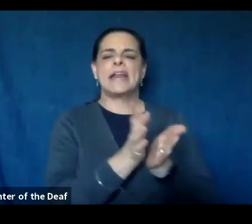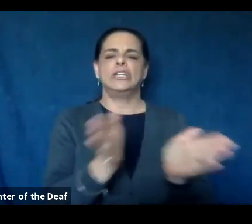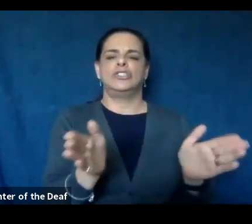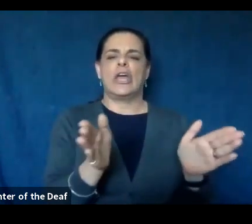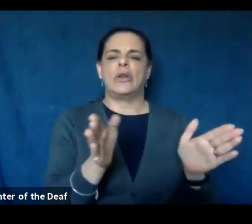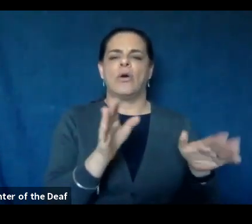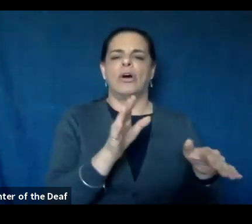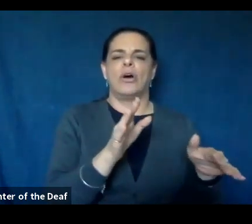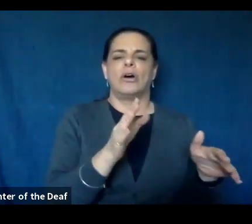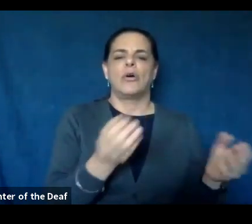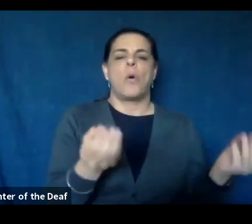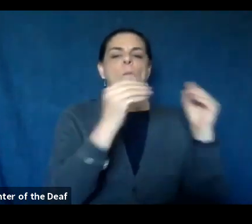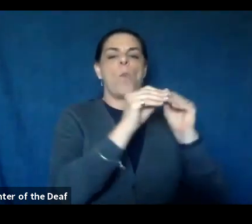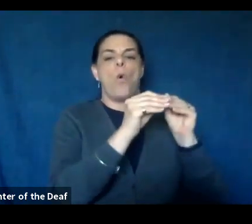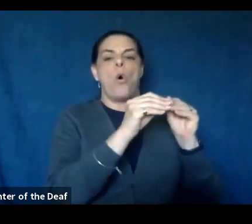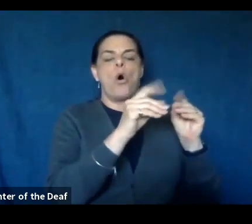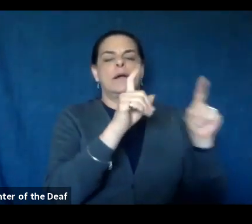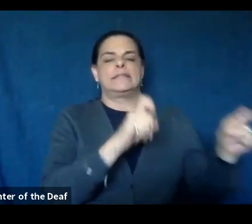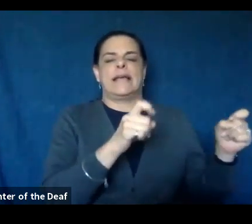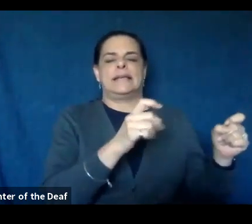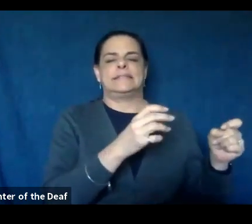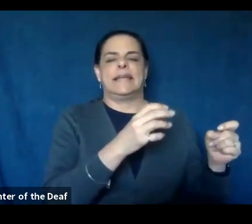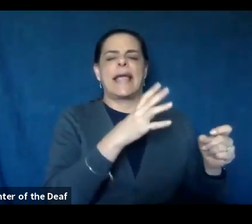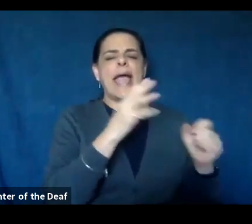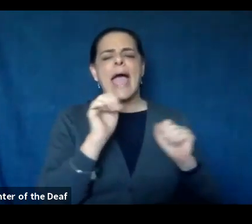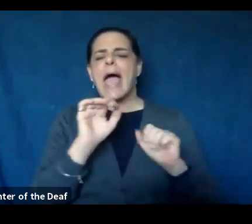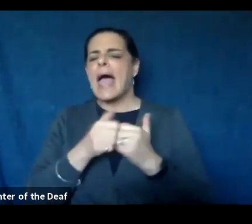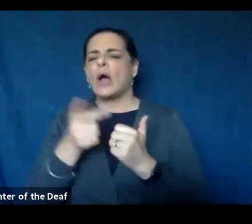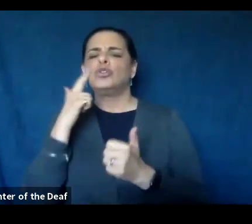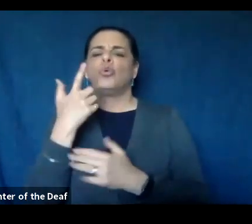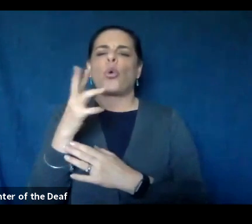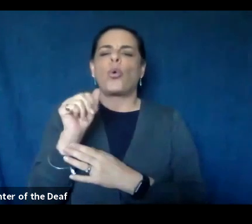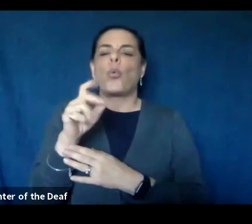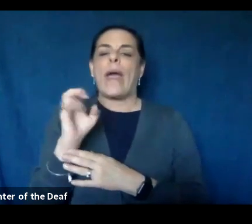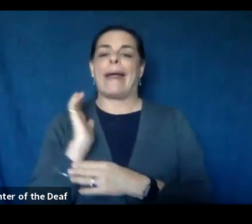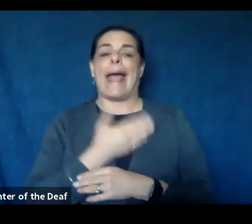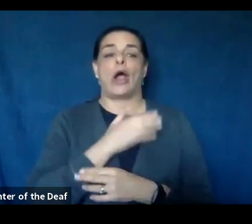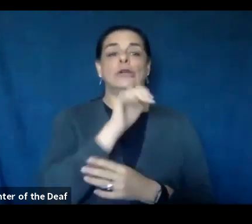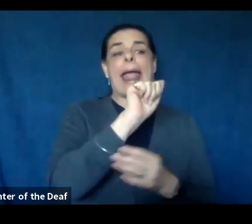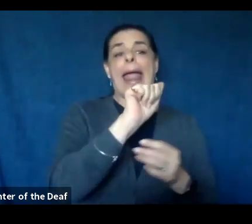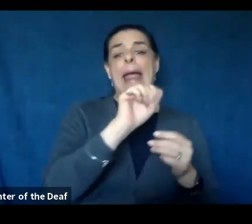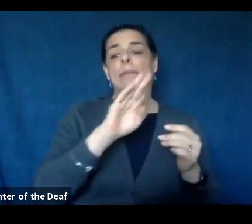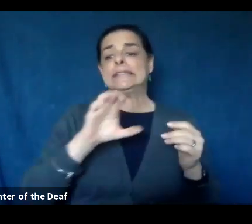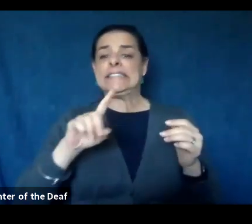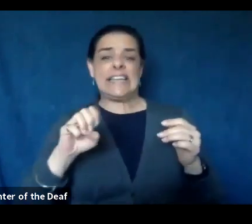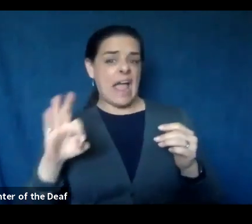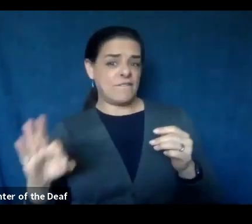volume. How would you grade our testing numbers in Knox County right now, A to F, and why?